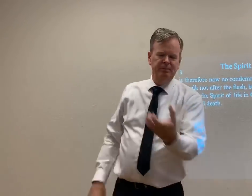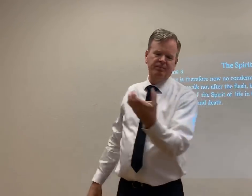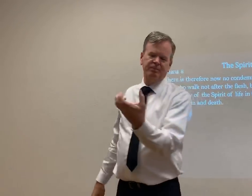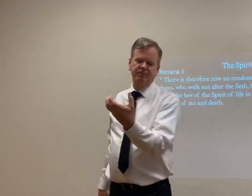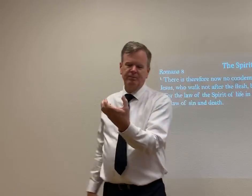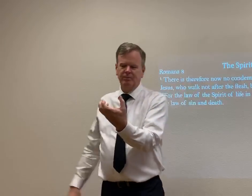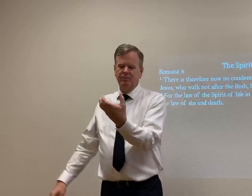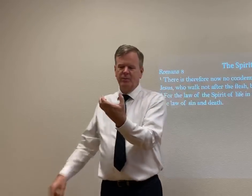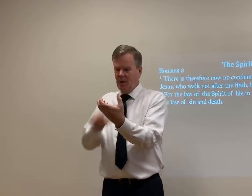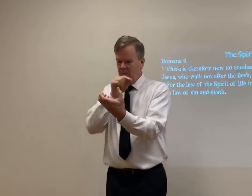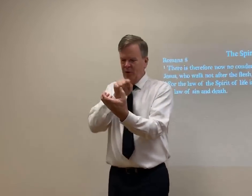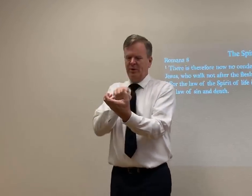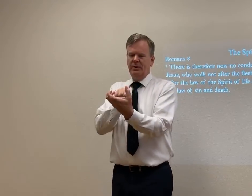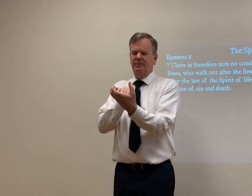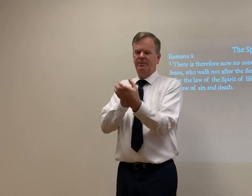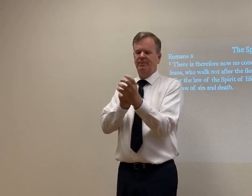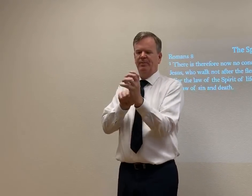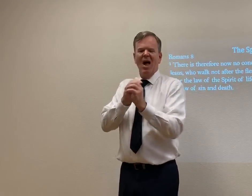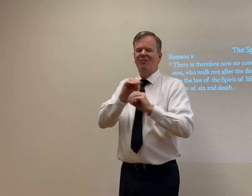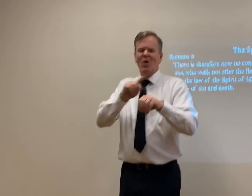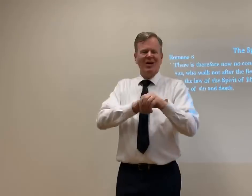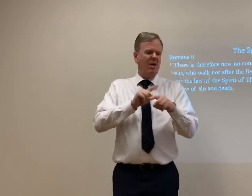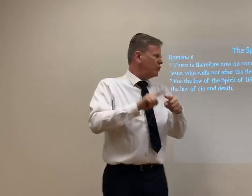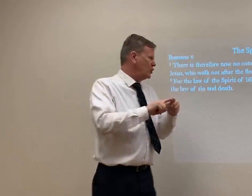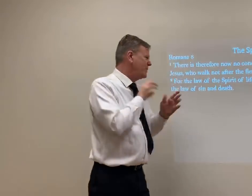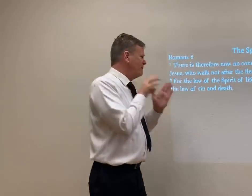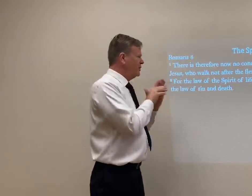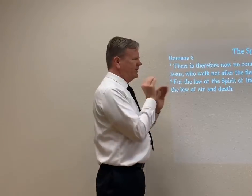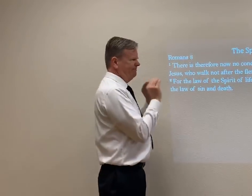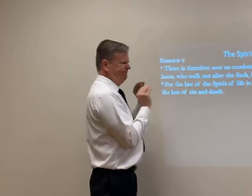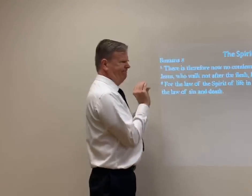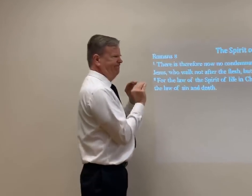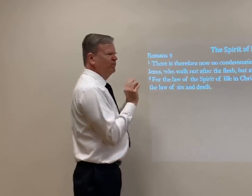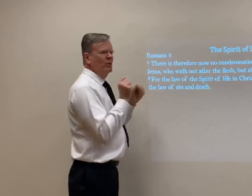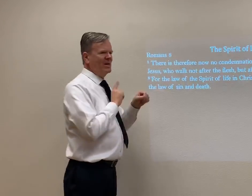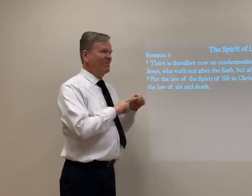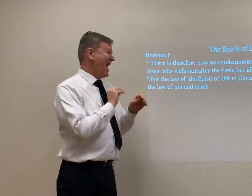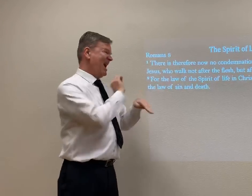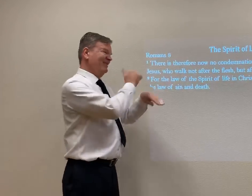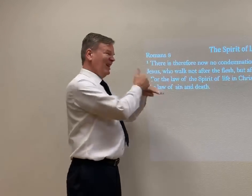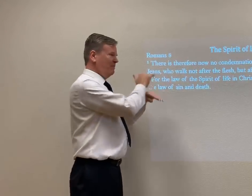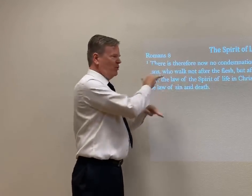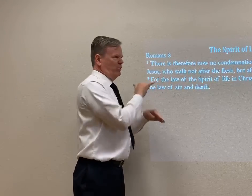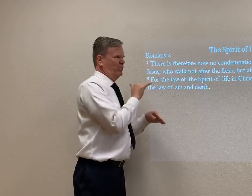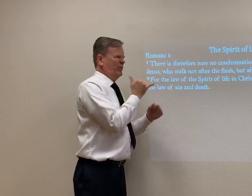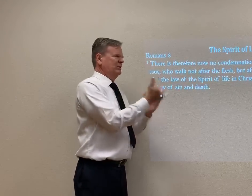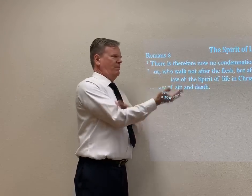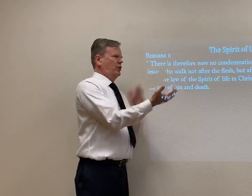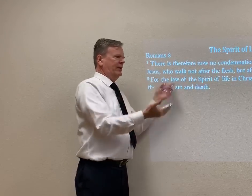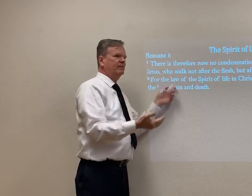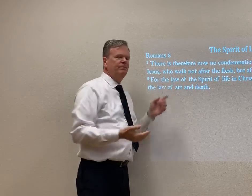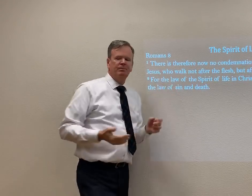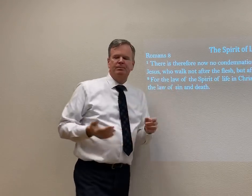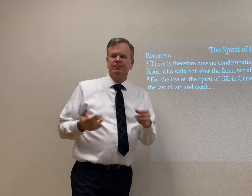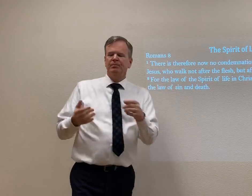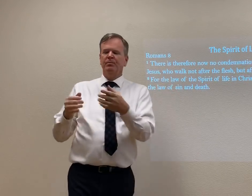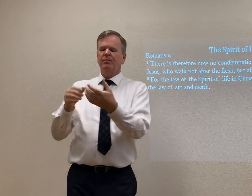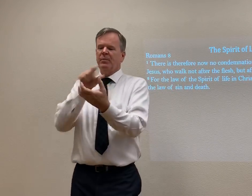bird, okay? We take a bird. I have no time to, I didn't have any time to put any pictures together. This is kind of something I did this